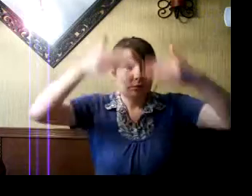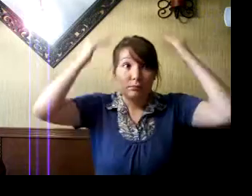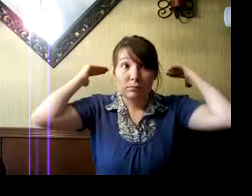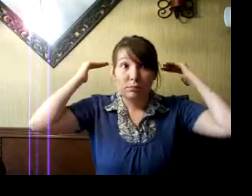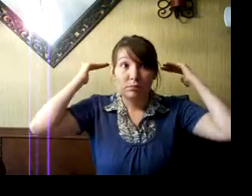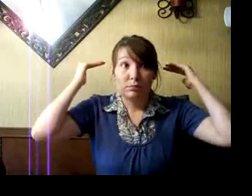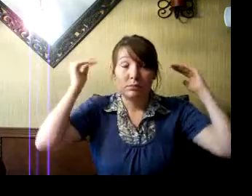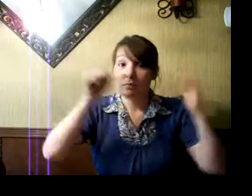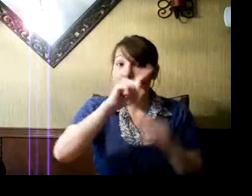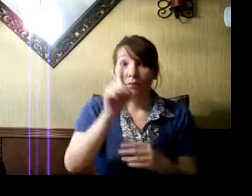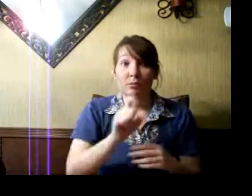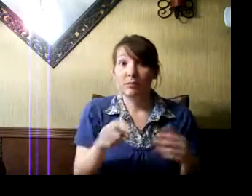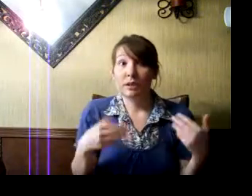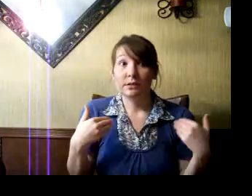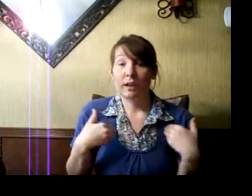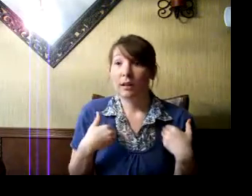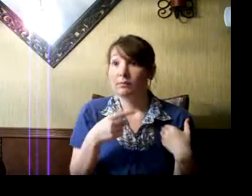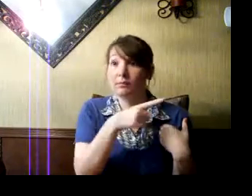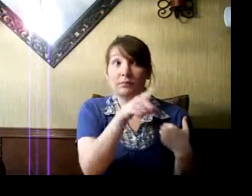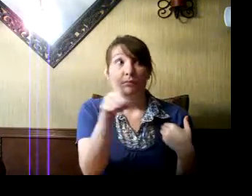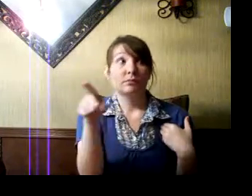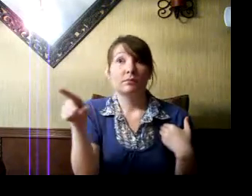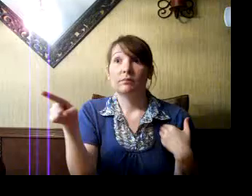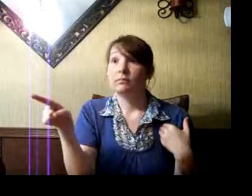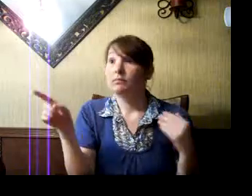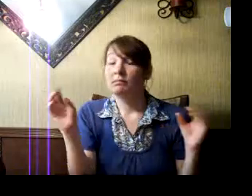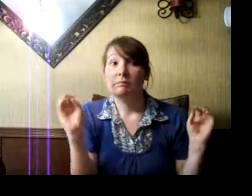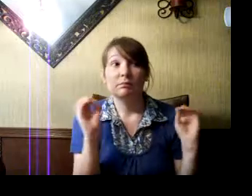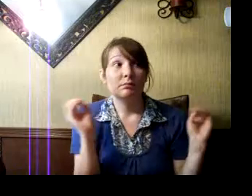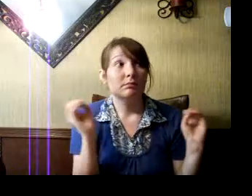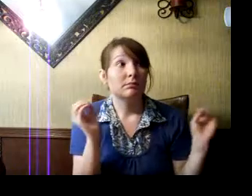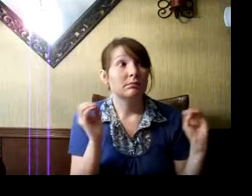questions? Not really. I'll give you some wait time.